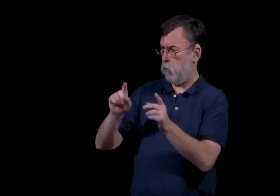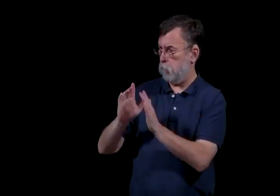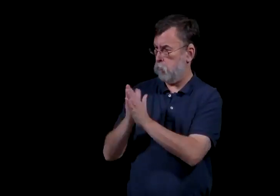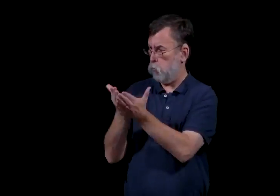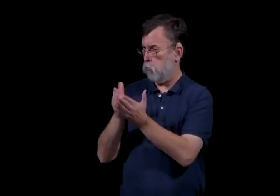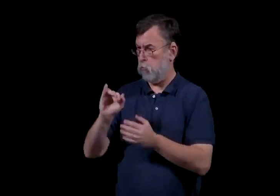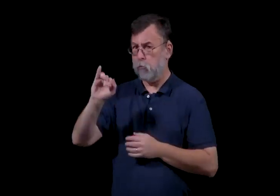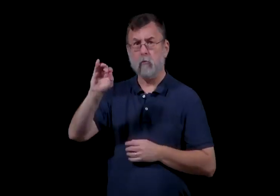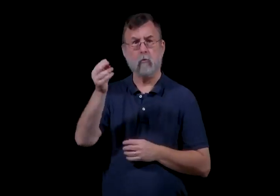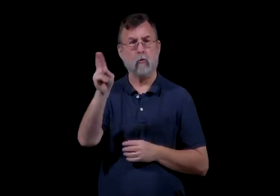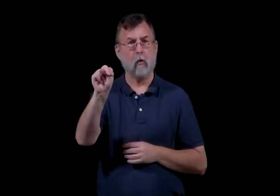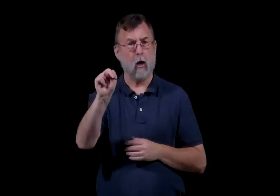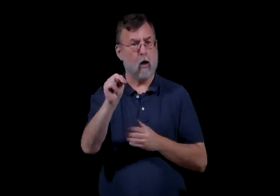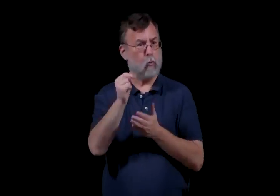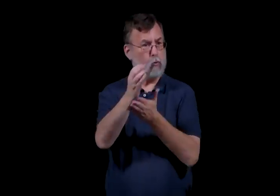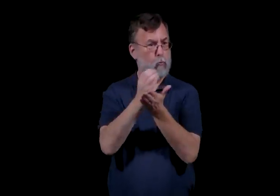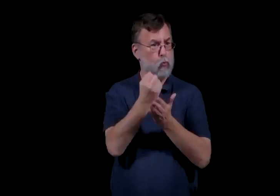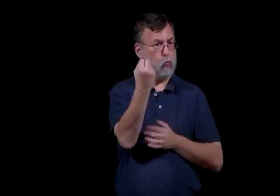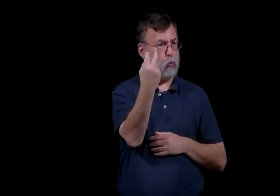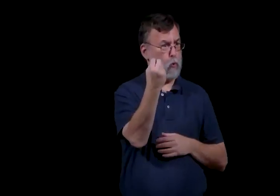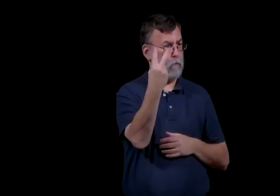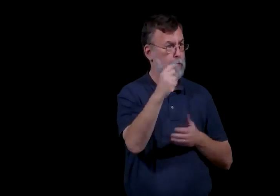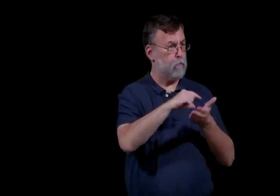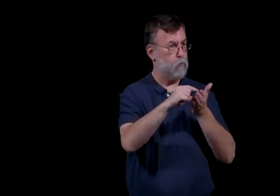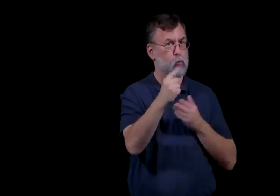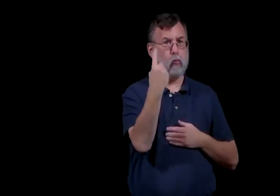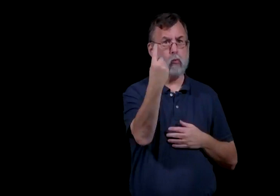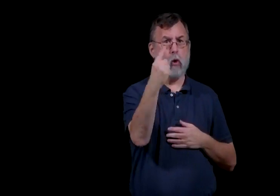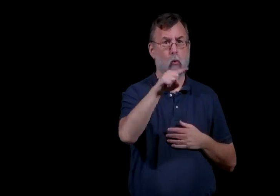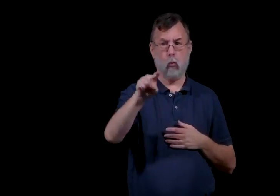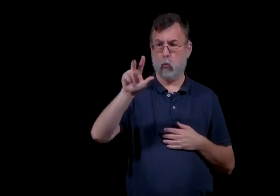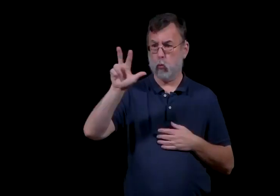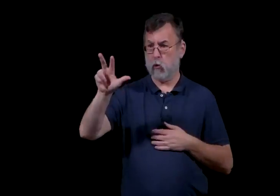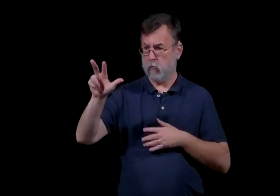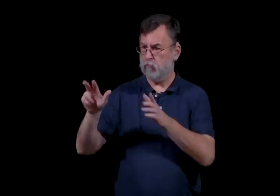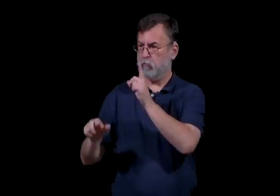Again, this is a different book of the Bible. It's from John chapter 12, verses 1 through 3.